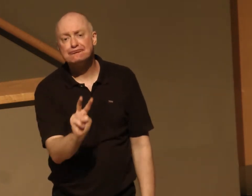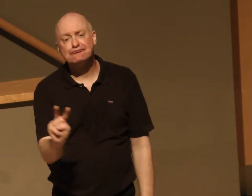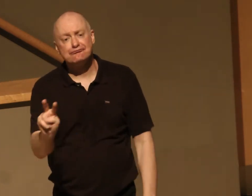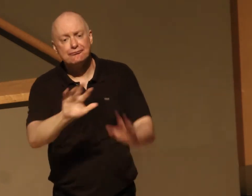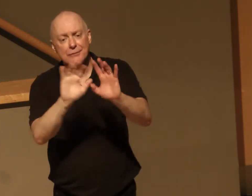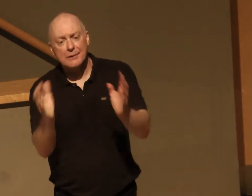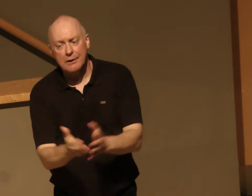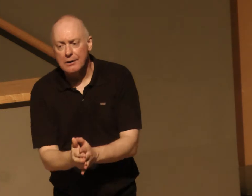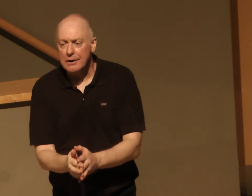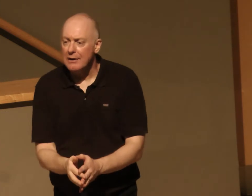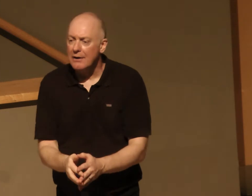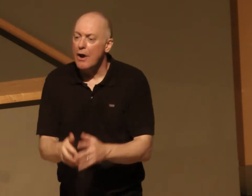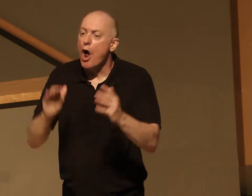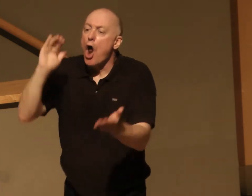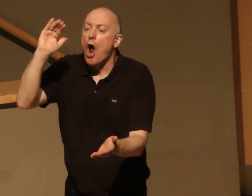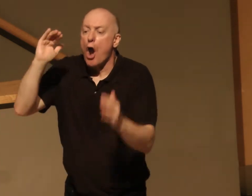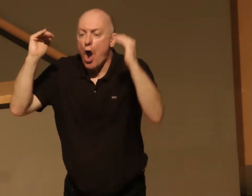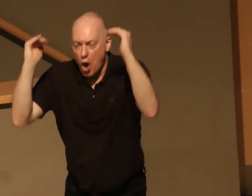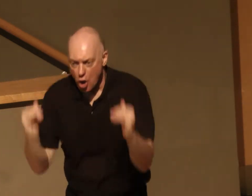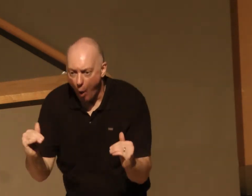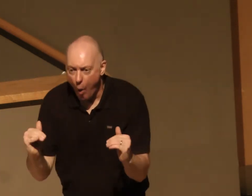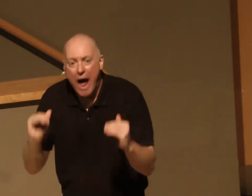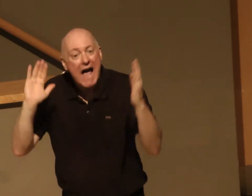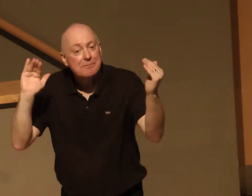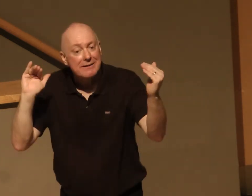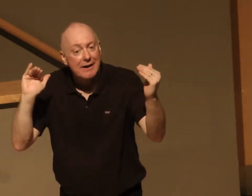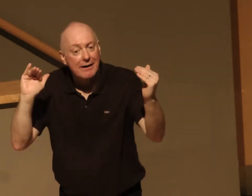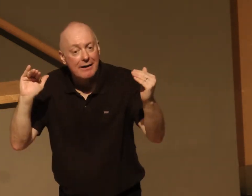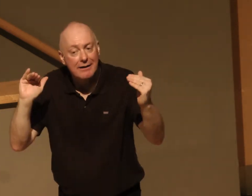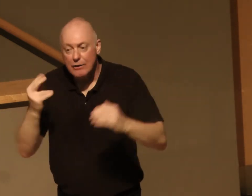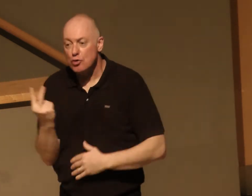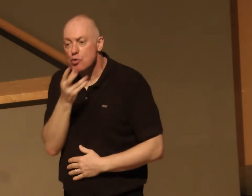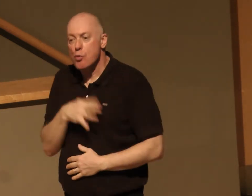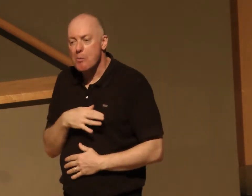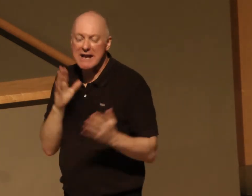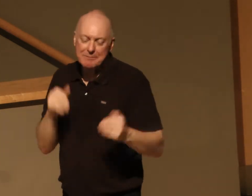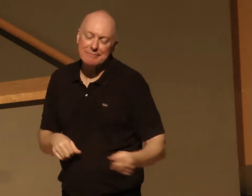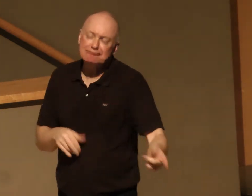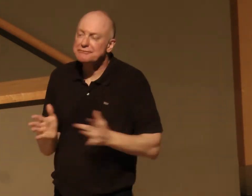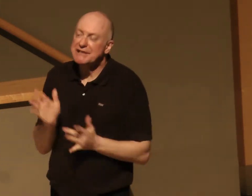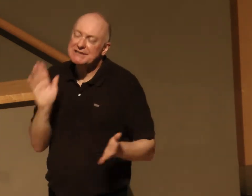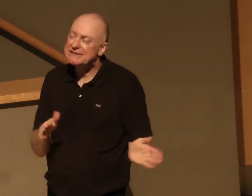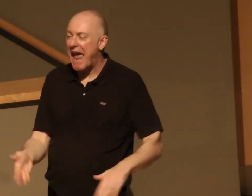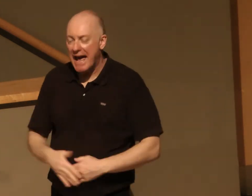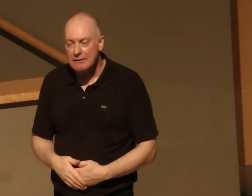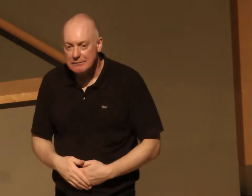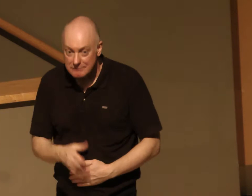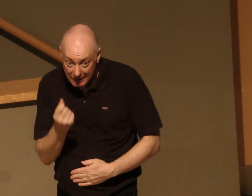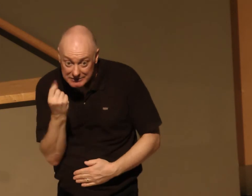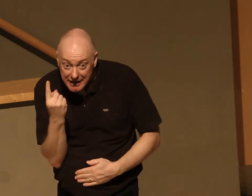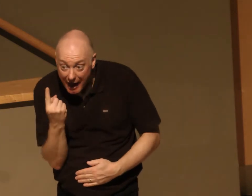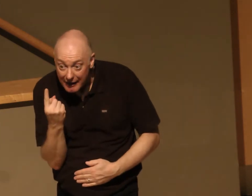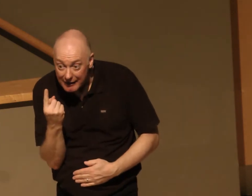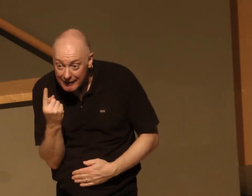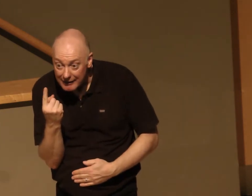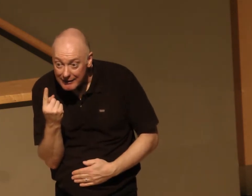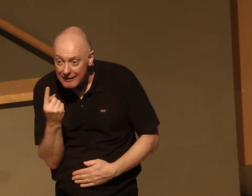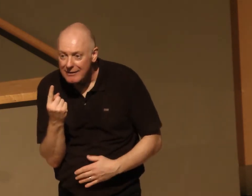very low expectations because they're expecting him to be dead. Now, you've got to understand what's going on here. This is the Jesus that